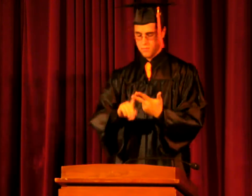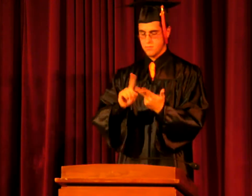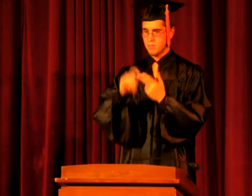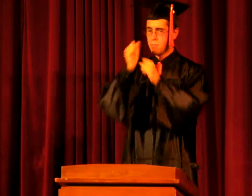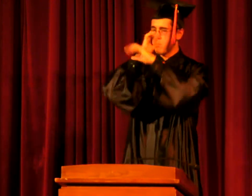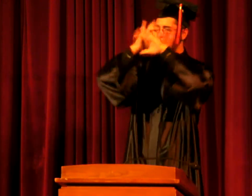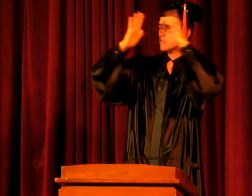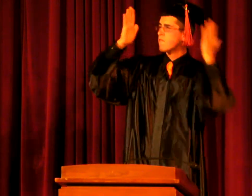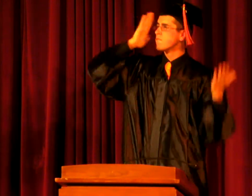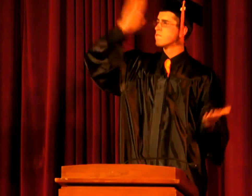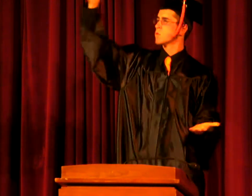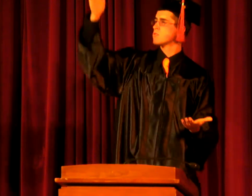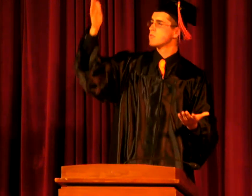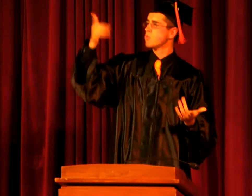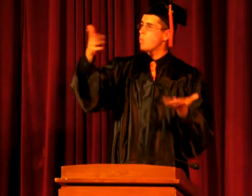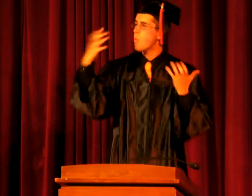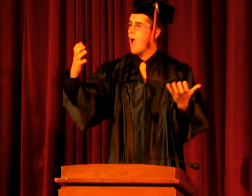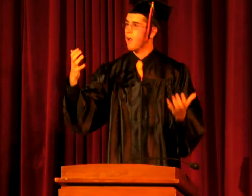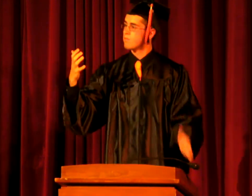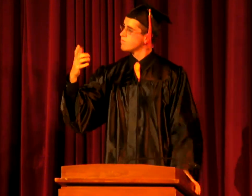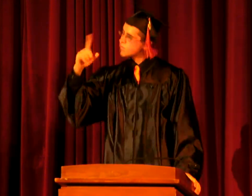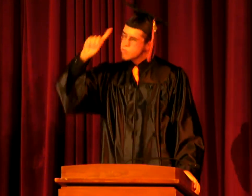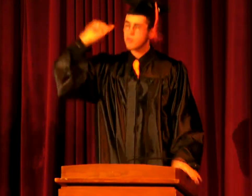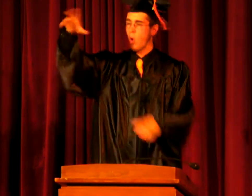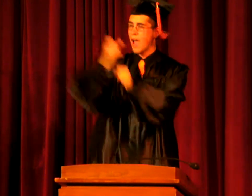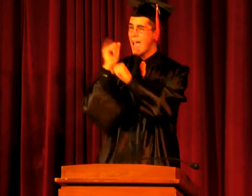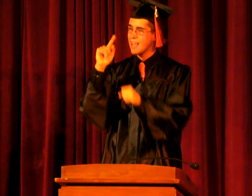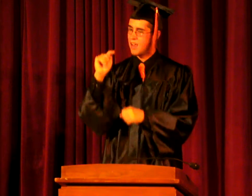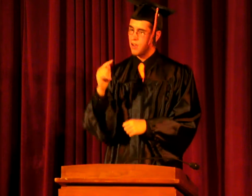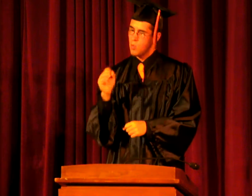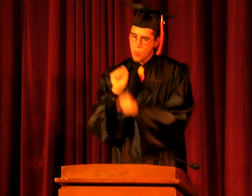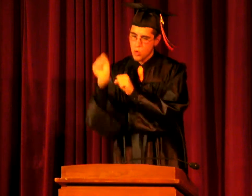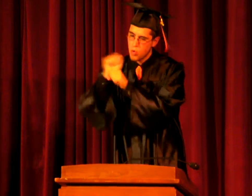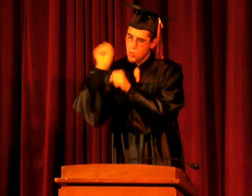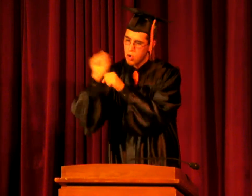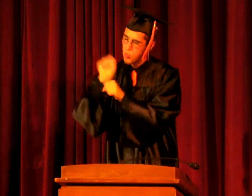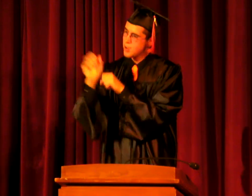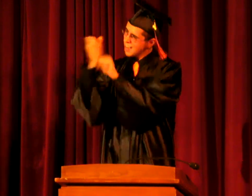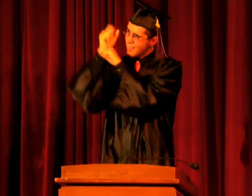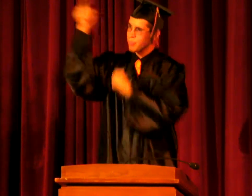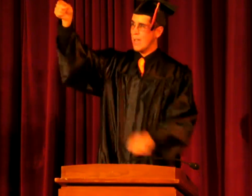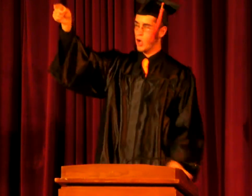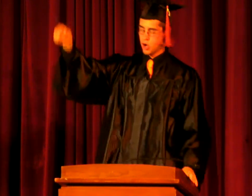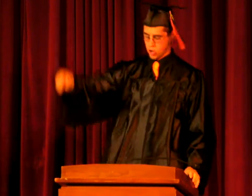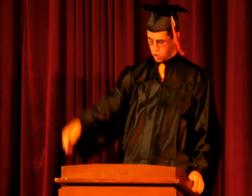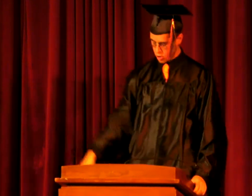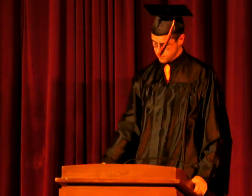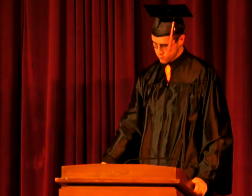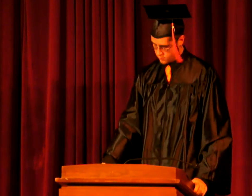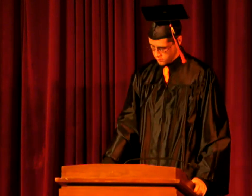very moment. And third, envision that future that you want and work to get